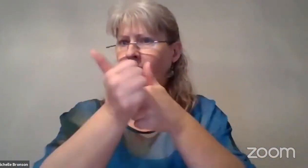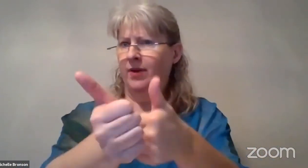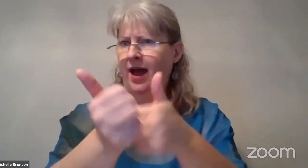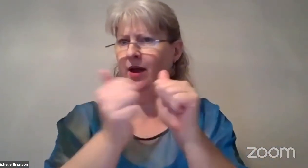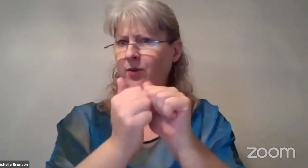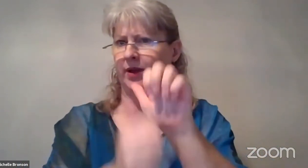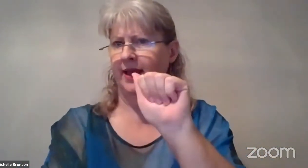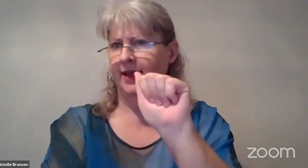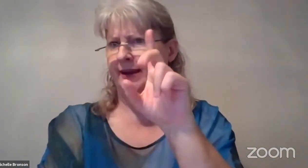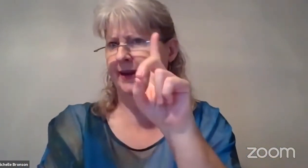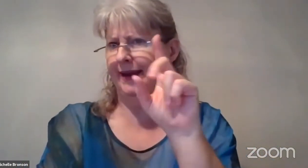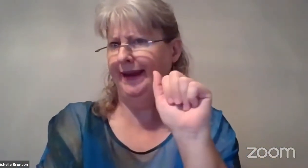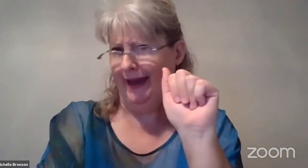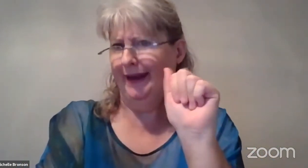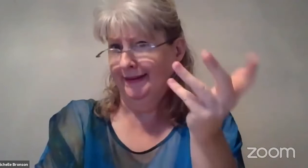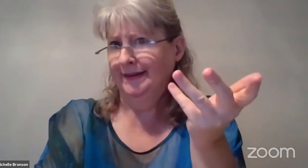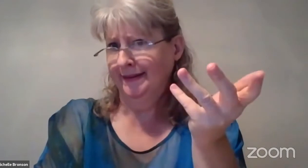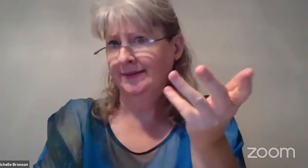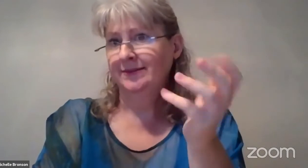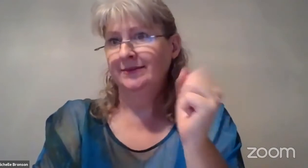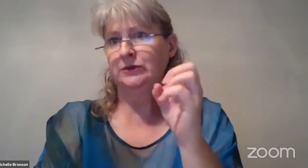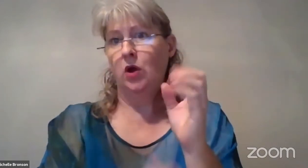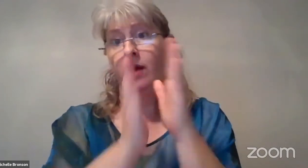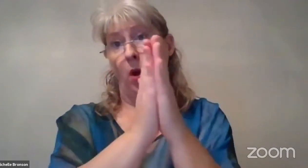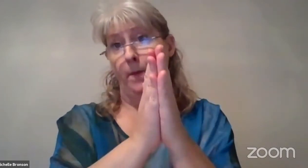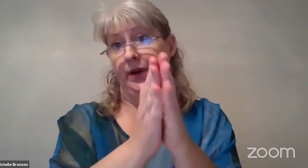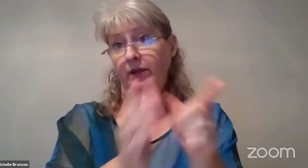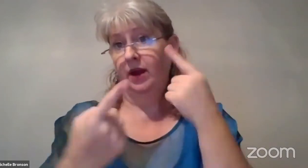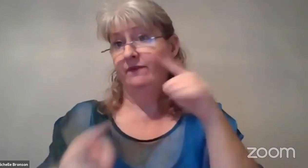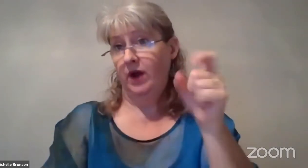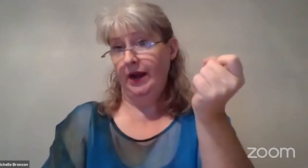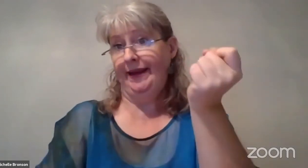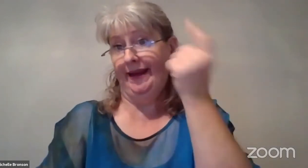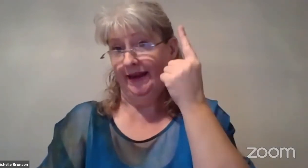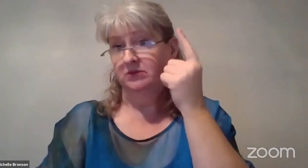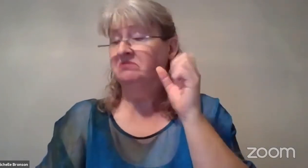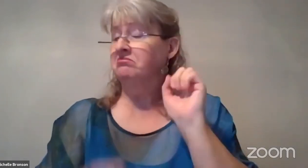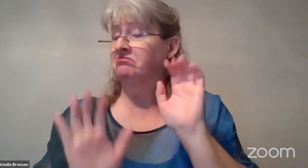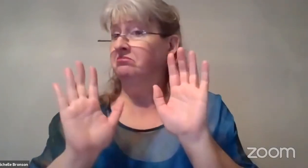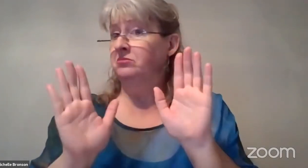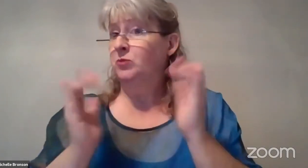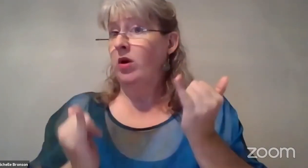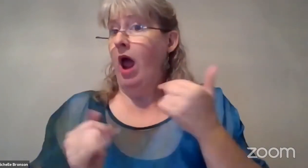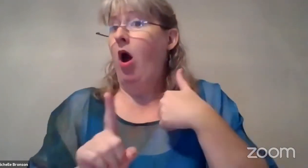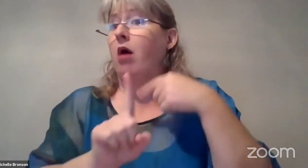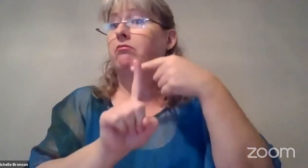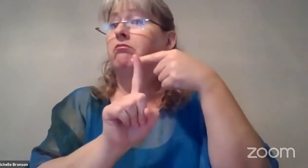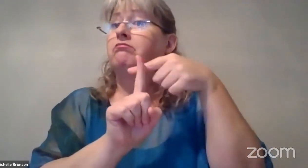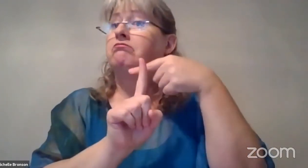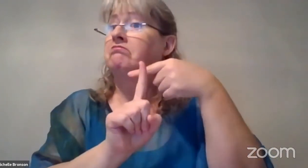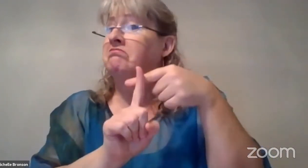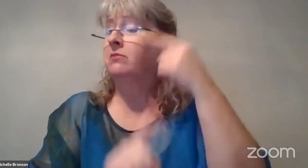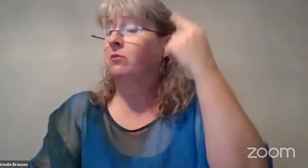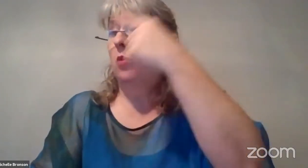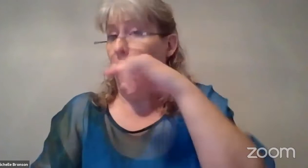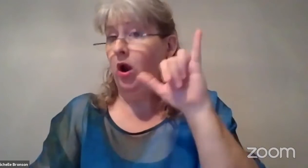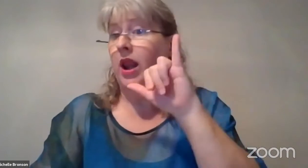We provide services 24/7, and that ensures that we are able to be compliant with the ADA. So it